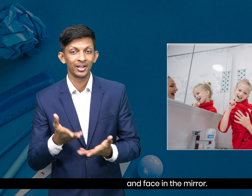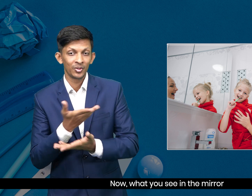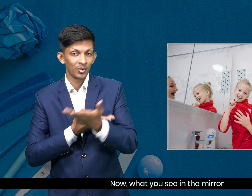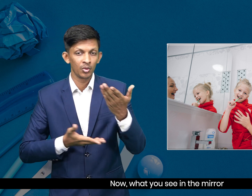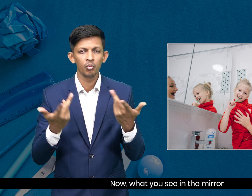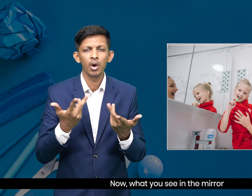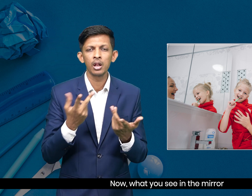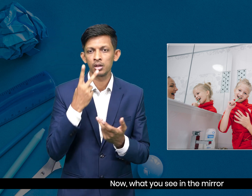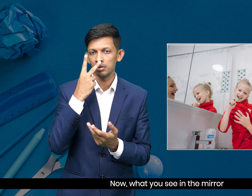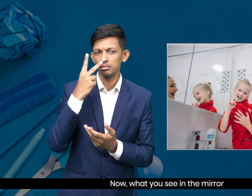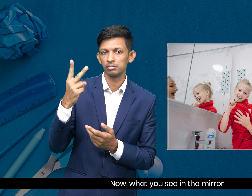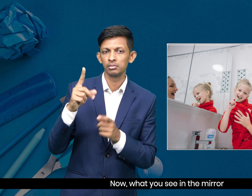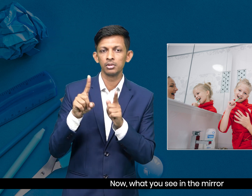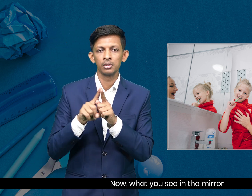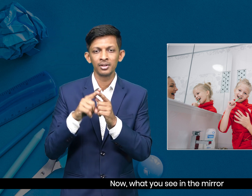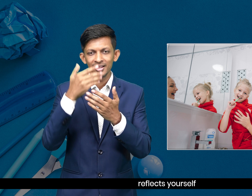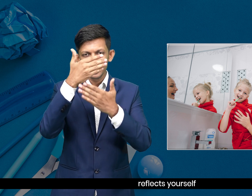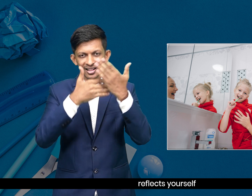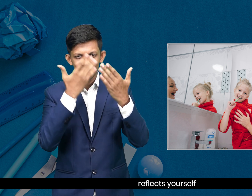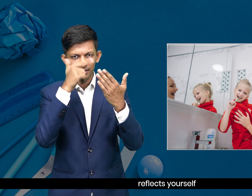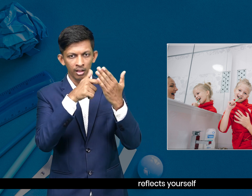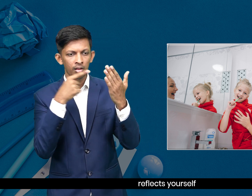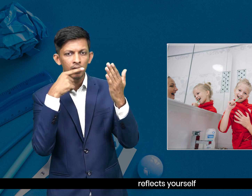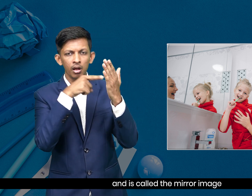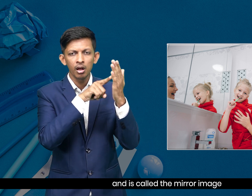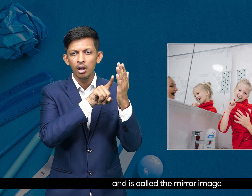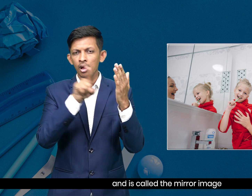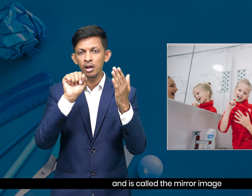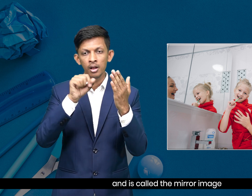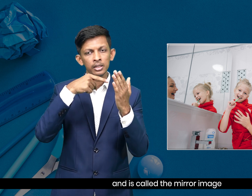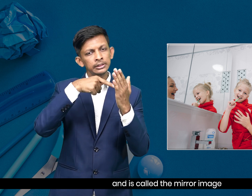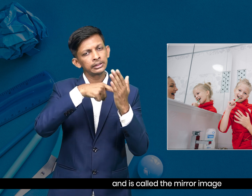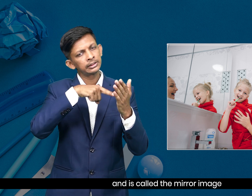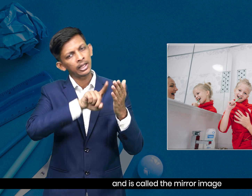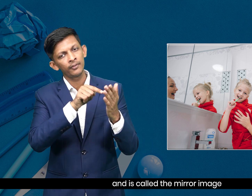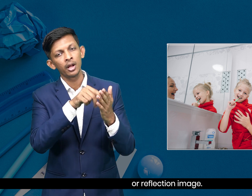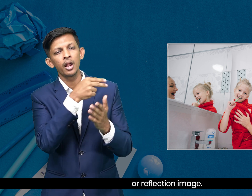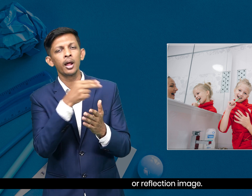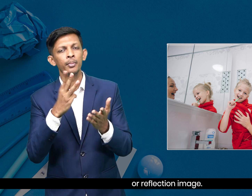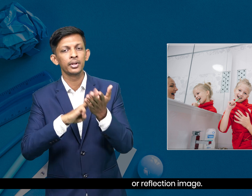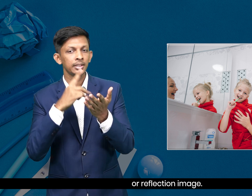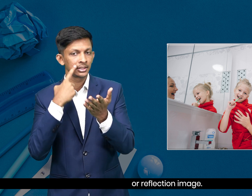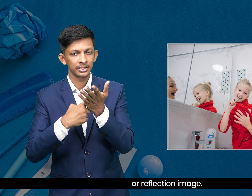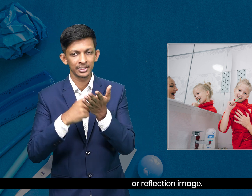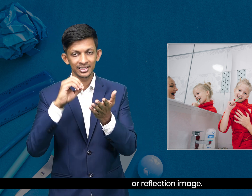Now, what you see in the mirror reflects yourself and is called the mirror image or reflection image.